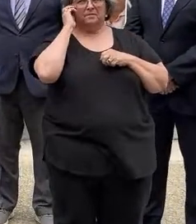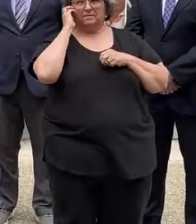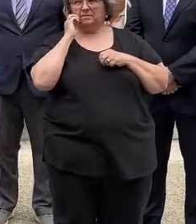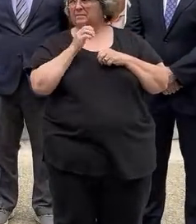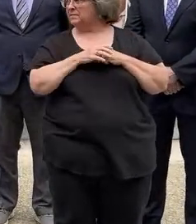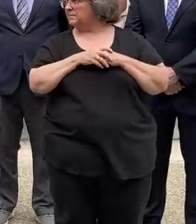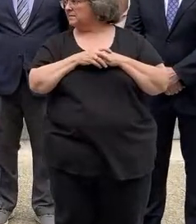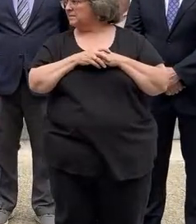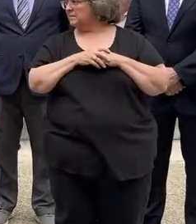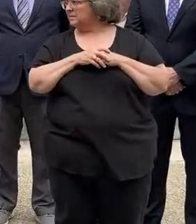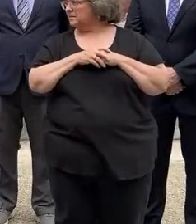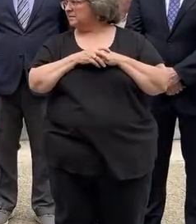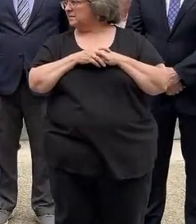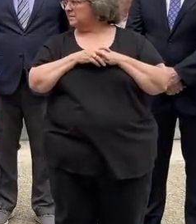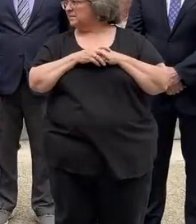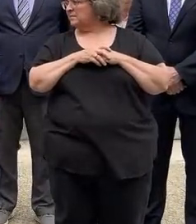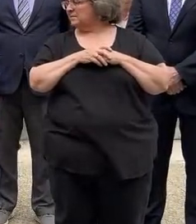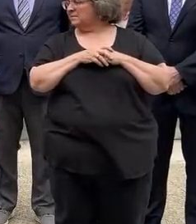words that you want to say?